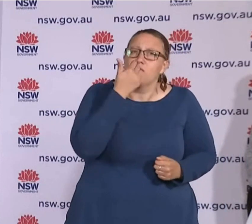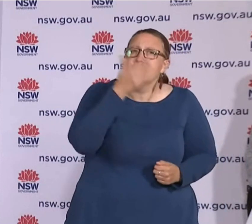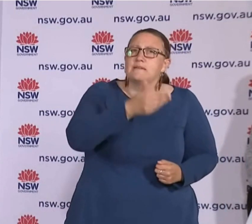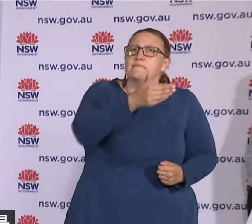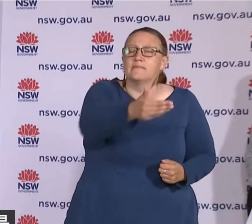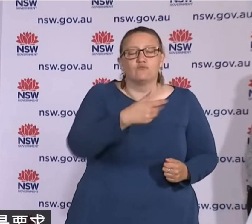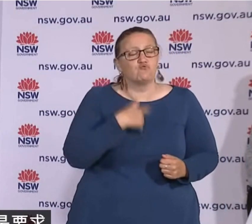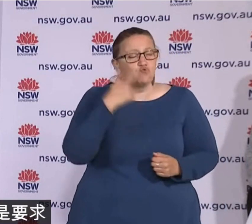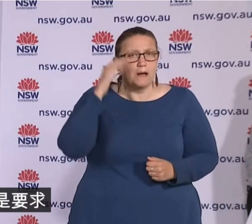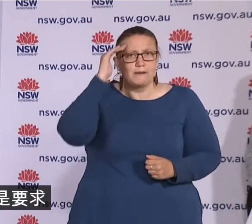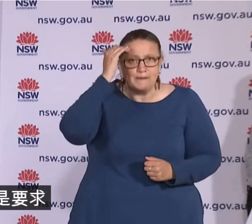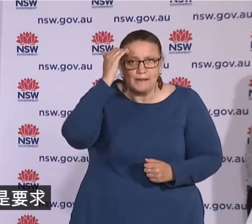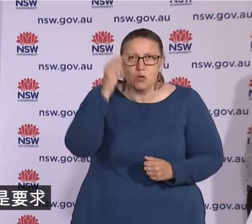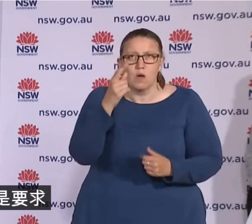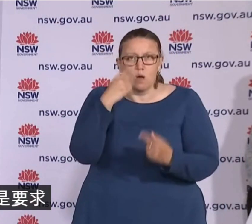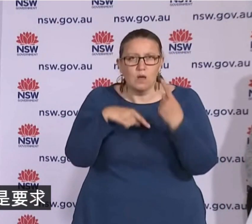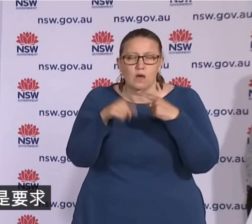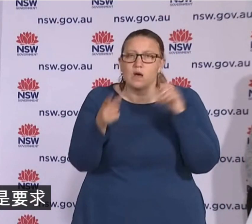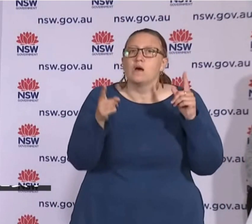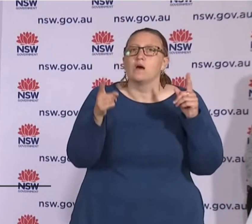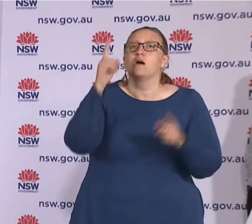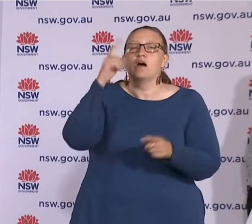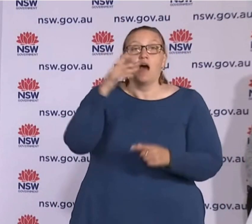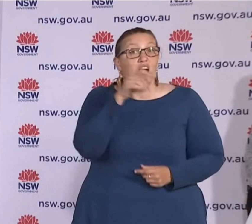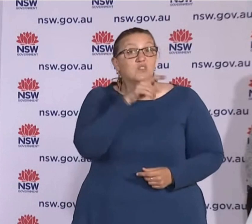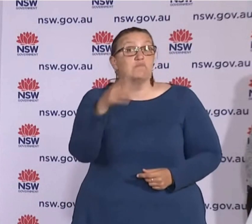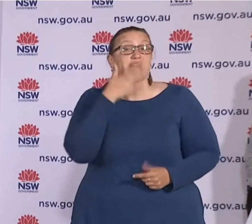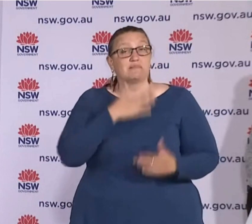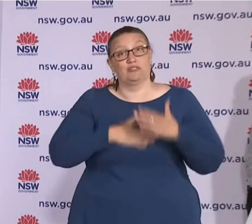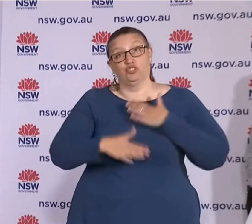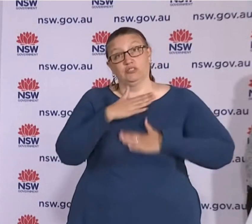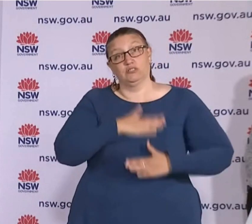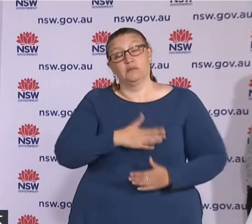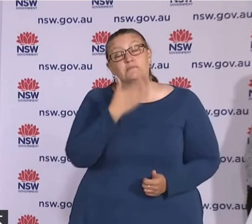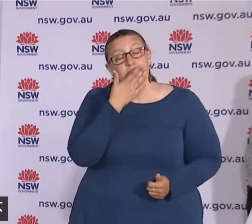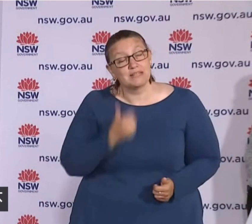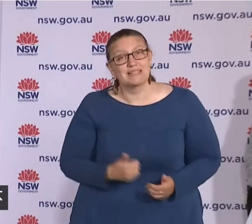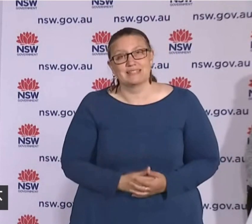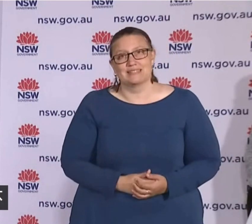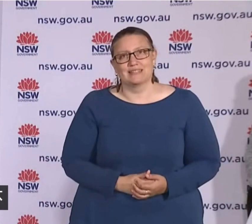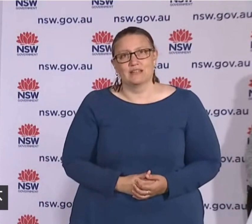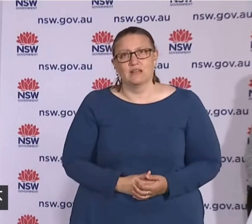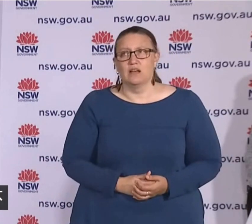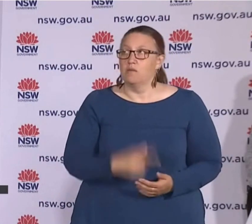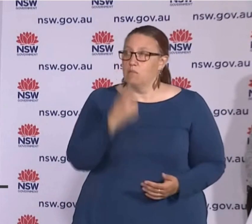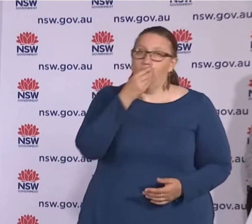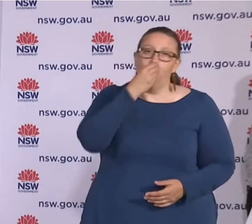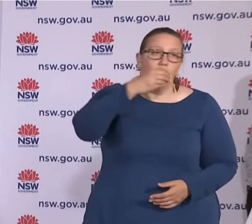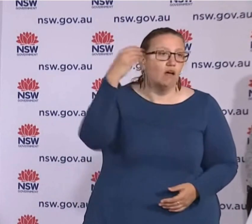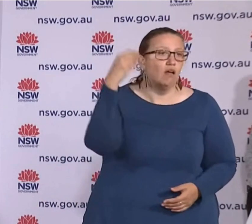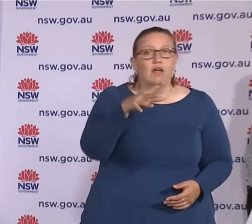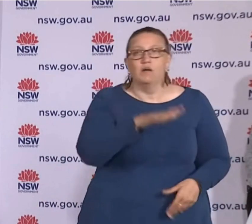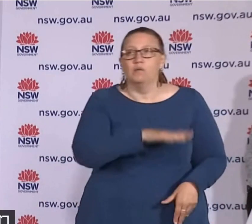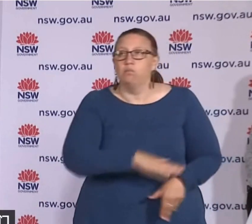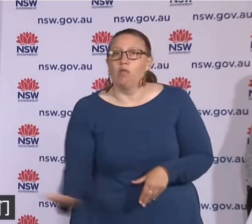happen. And I just ask everybody for that little extra bit of patience. We're nearly there, and I don't want people getting complacent or thinking they can